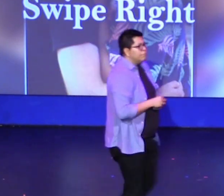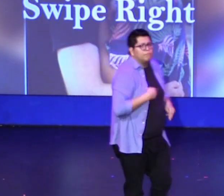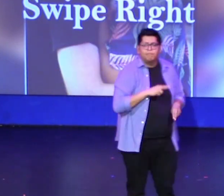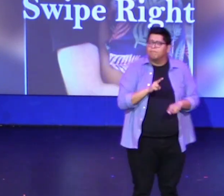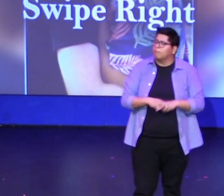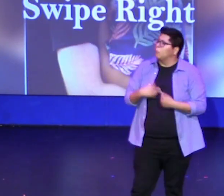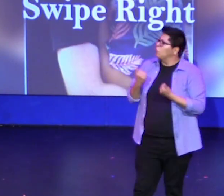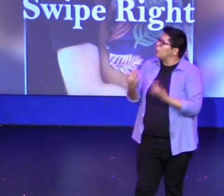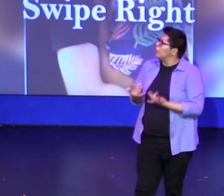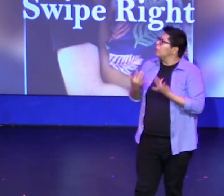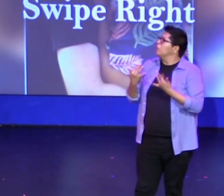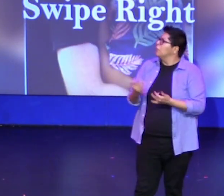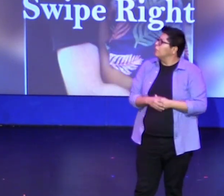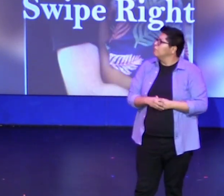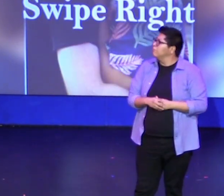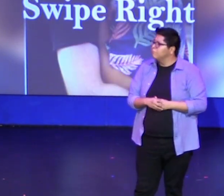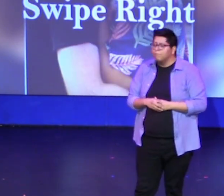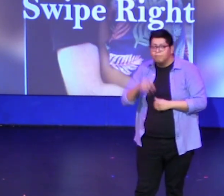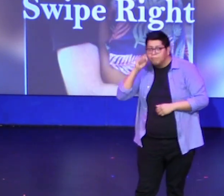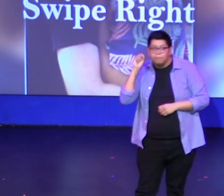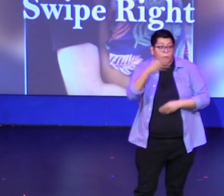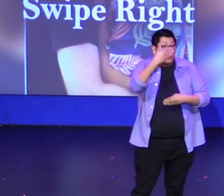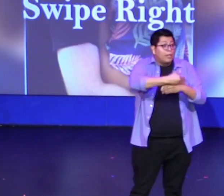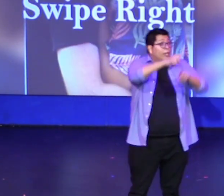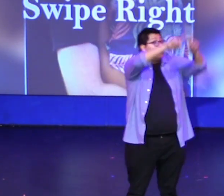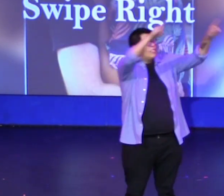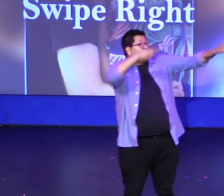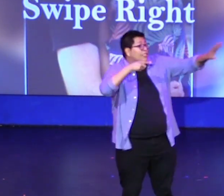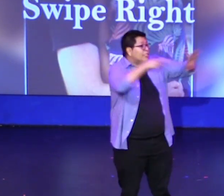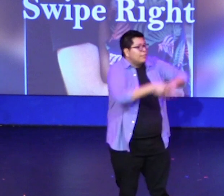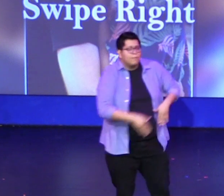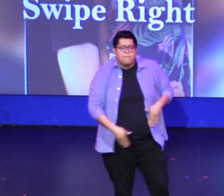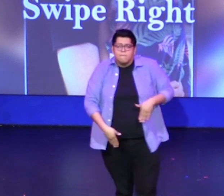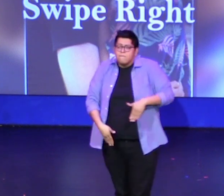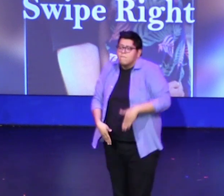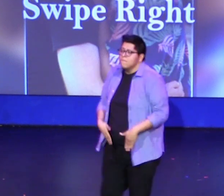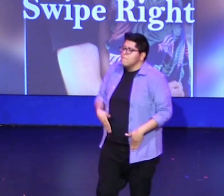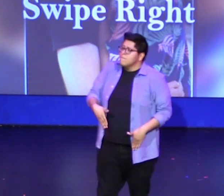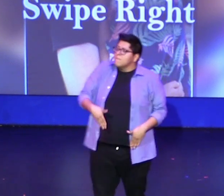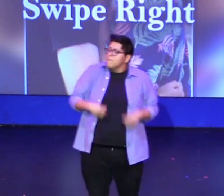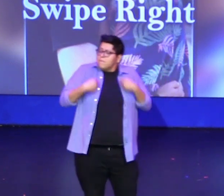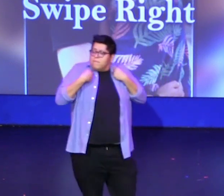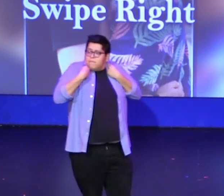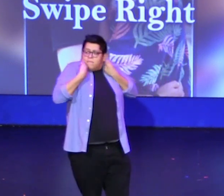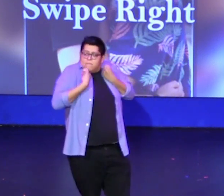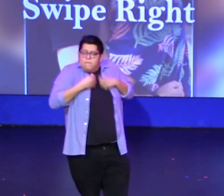have a date, and I'm sitting and waiting in that coffee shop, and lo and behold, what do I see out the window?